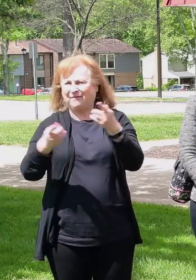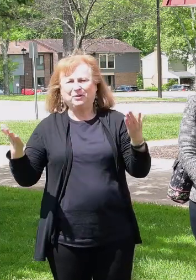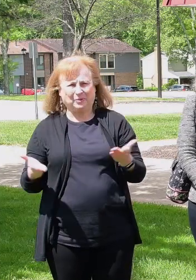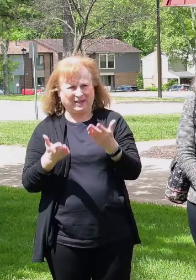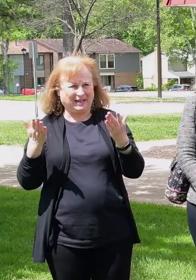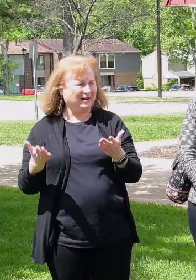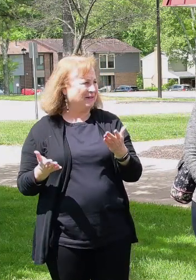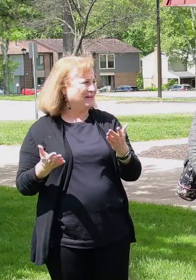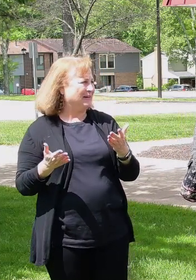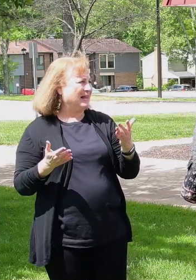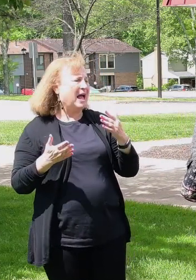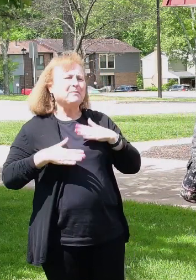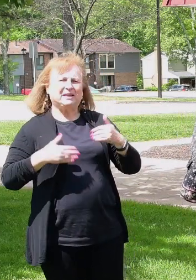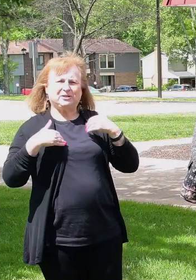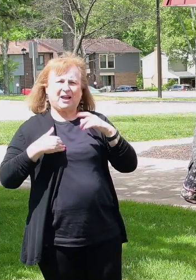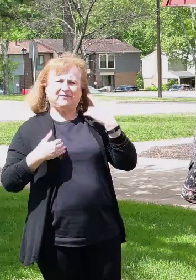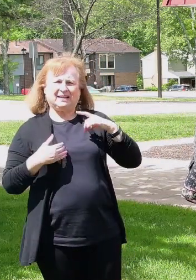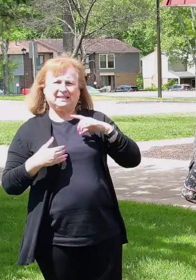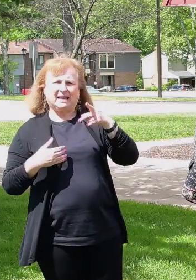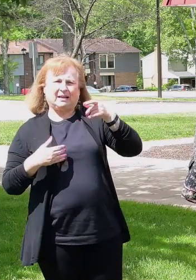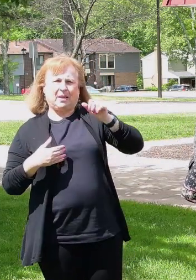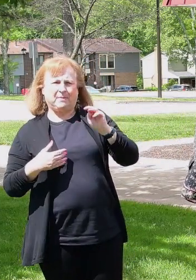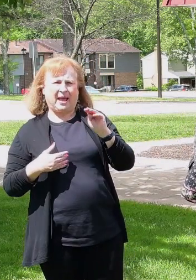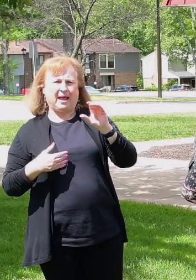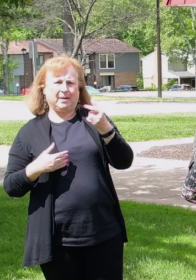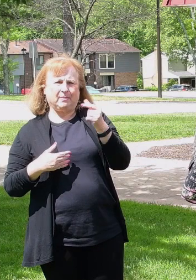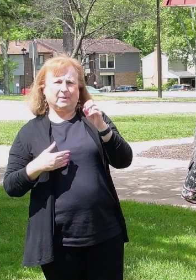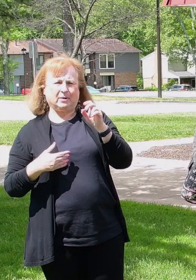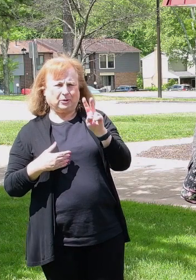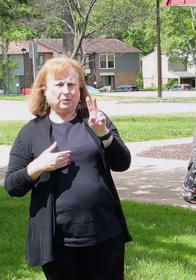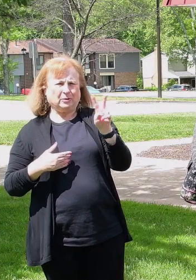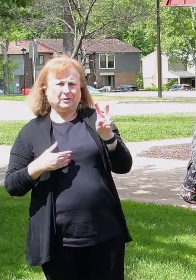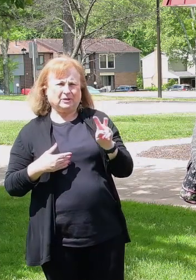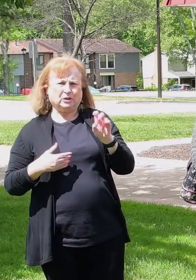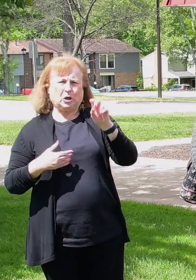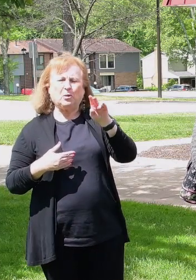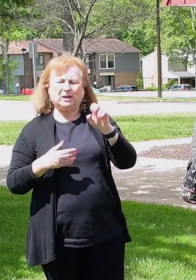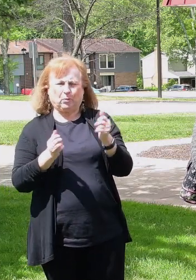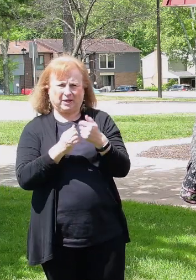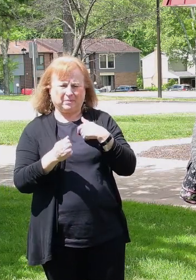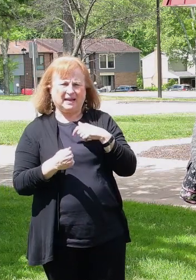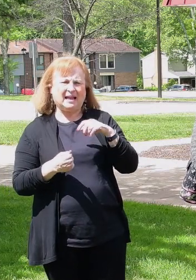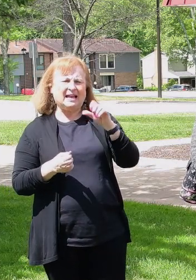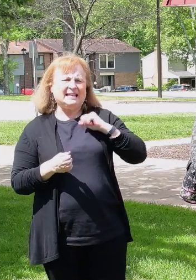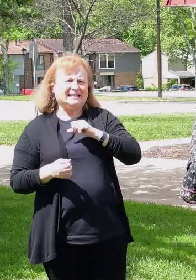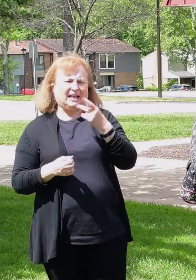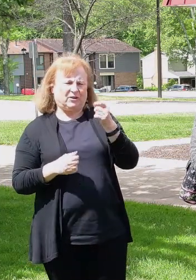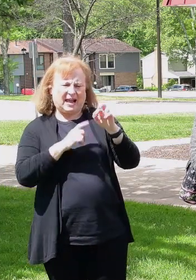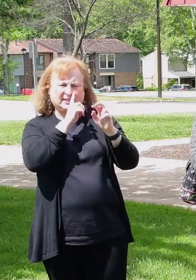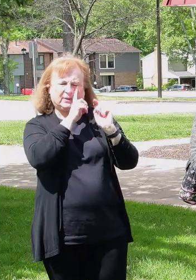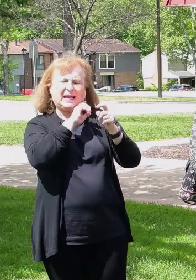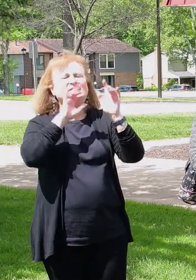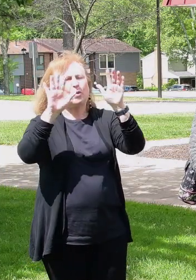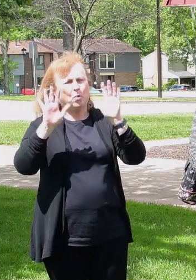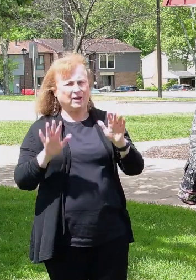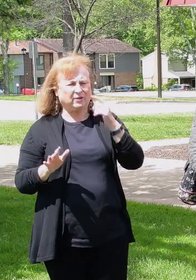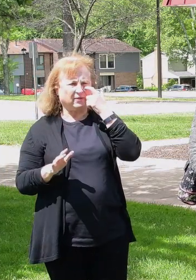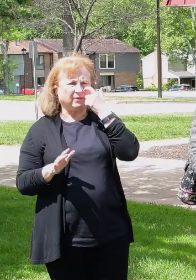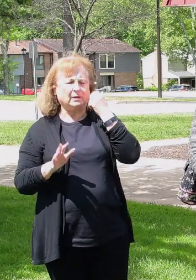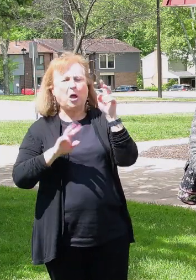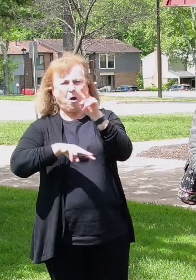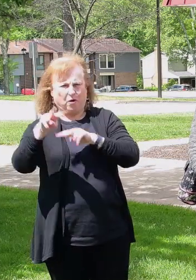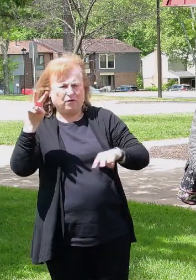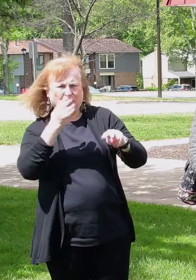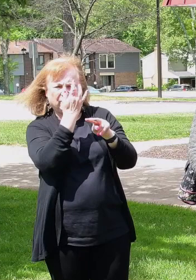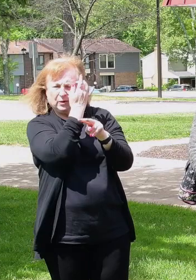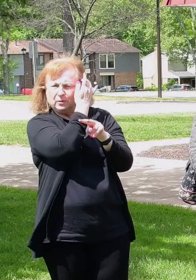here. Pleased to have Delegate Pam Gazzoni join me. Senator Hester gave a wonderful